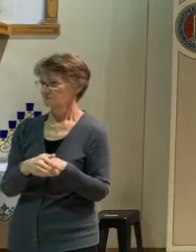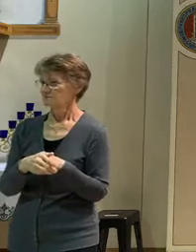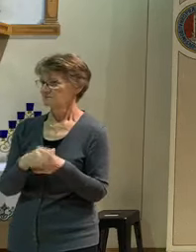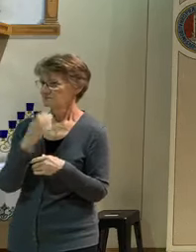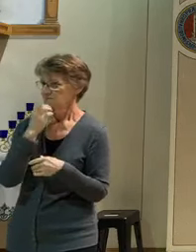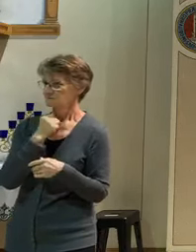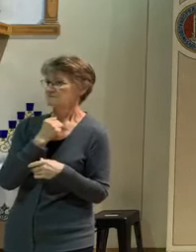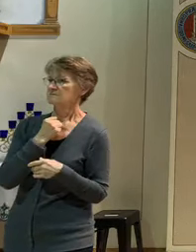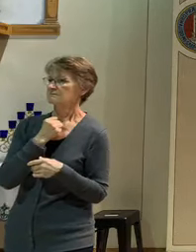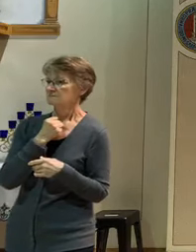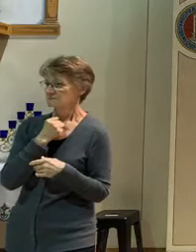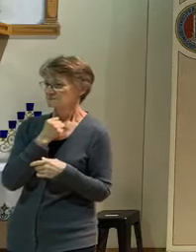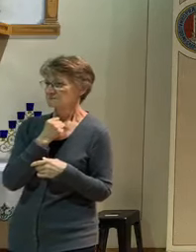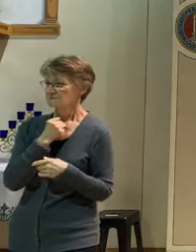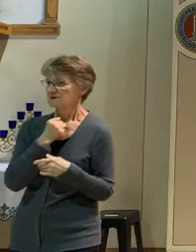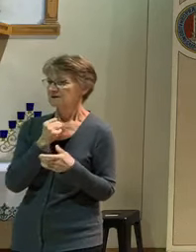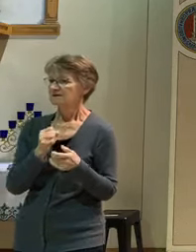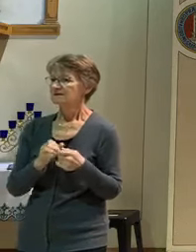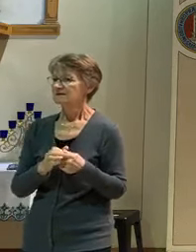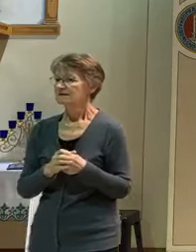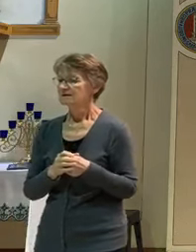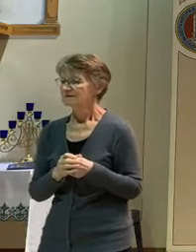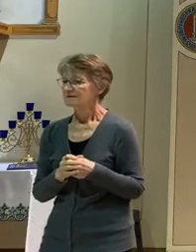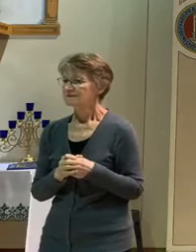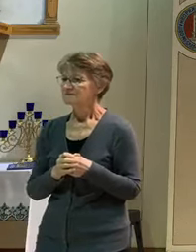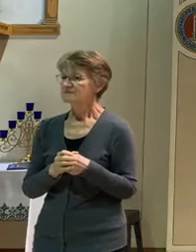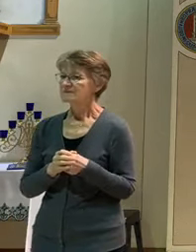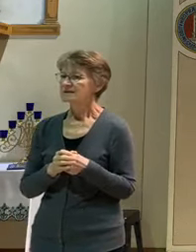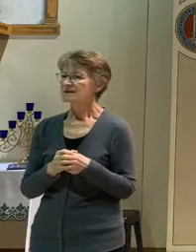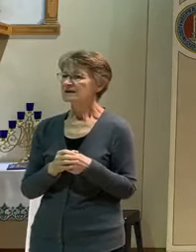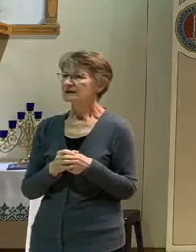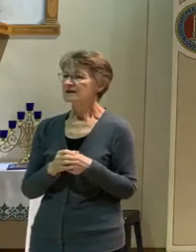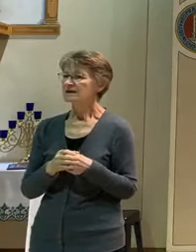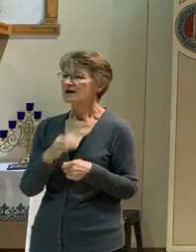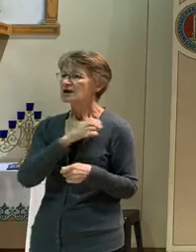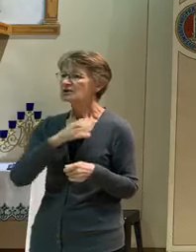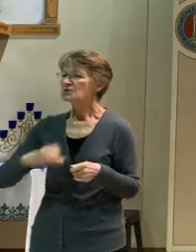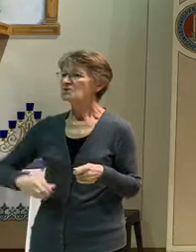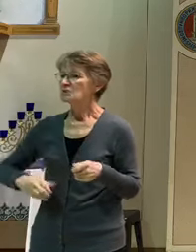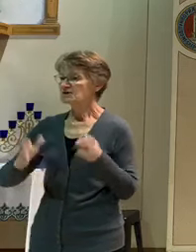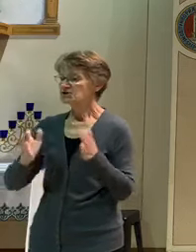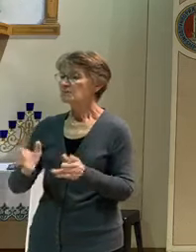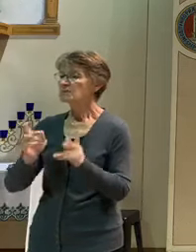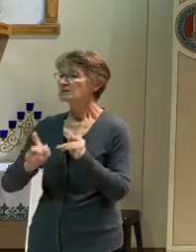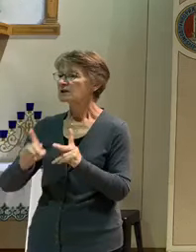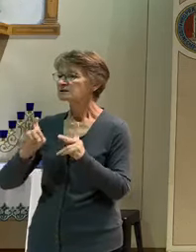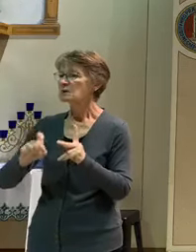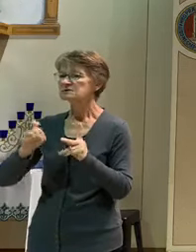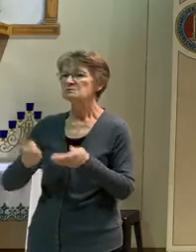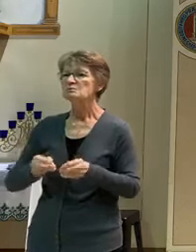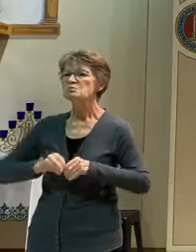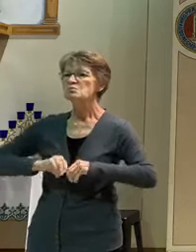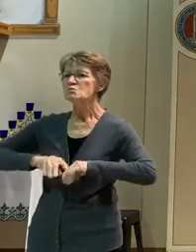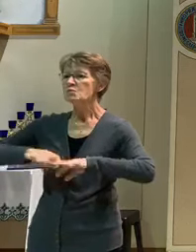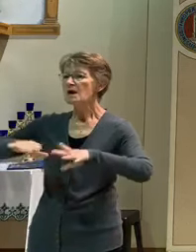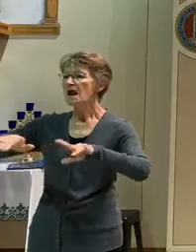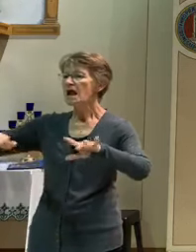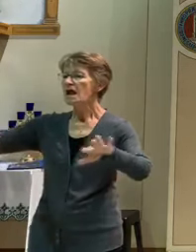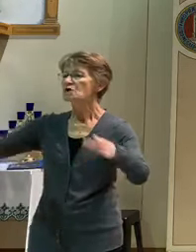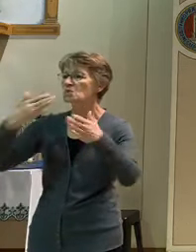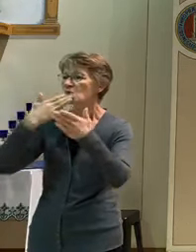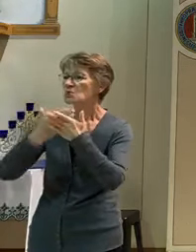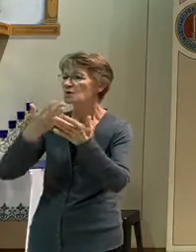Christians are supposed to be the leaven in the world. We're supposed to bring goodness. If there's not us out